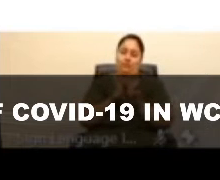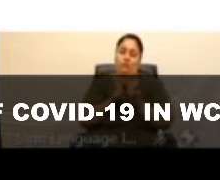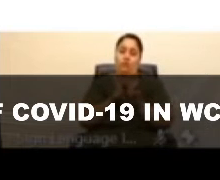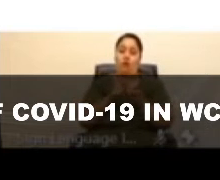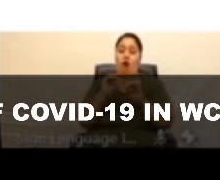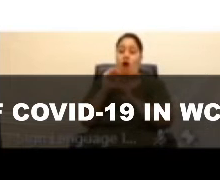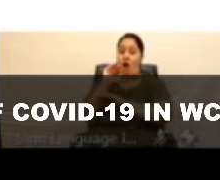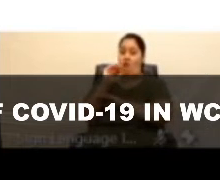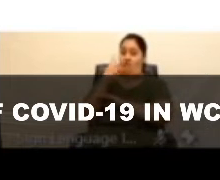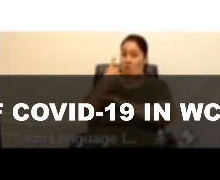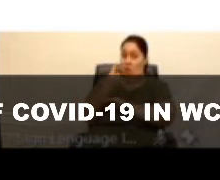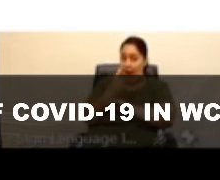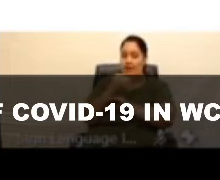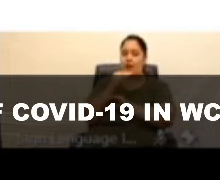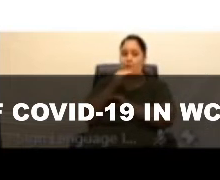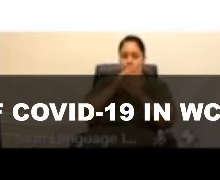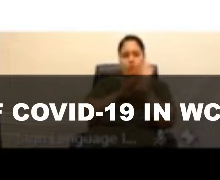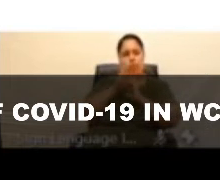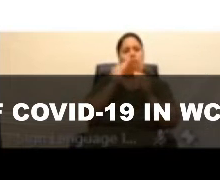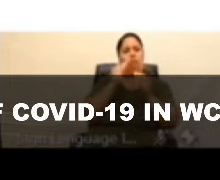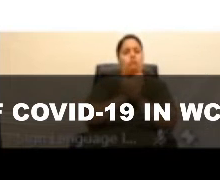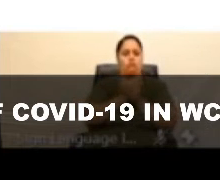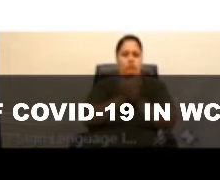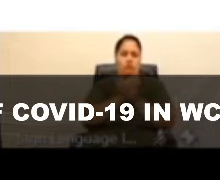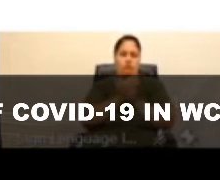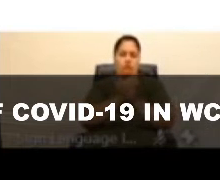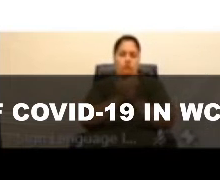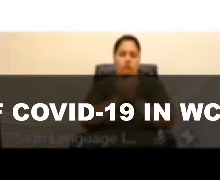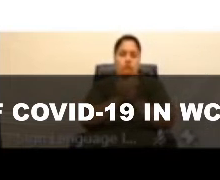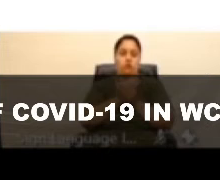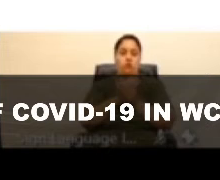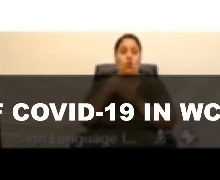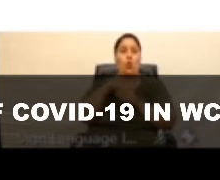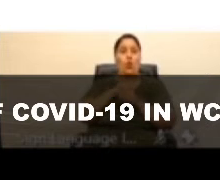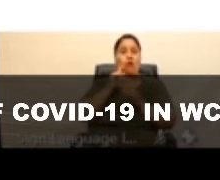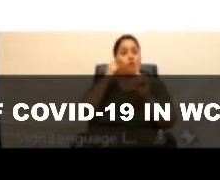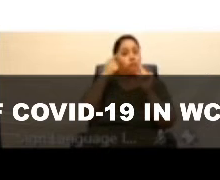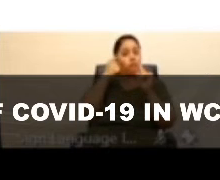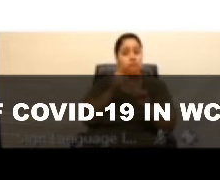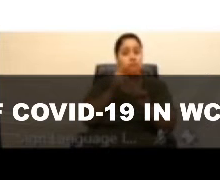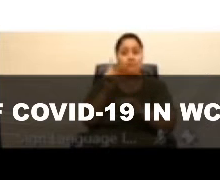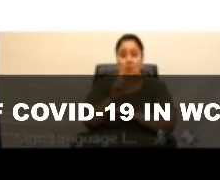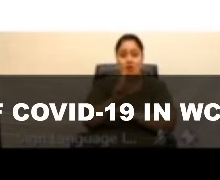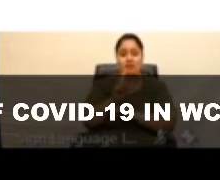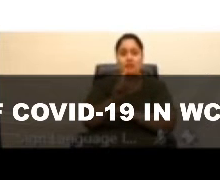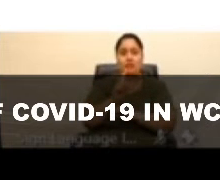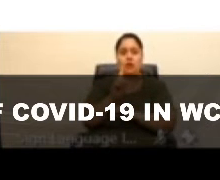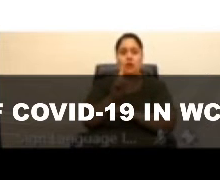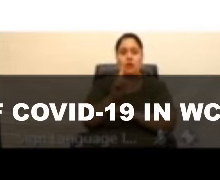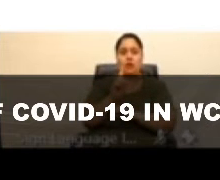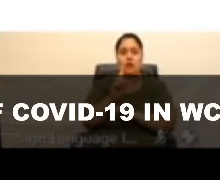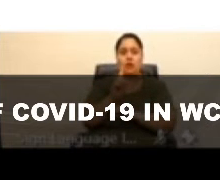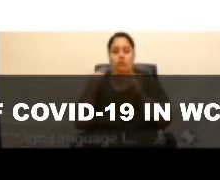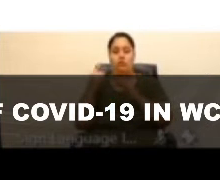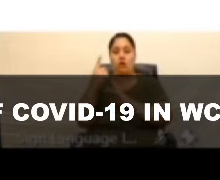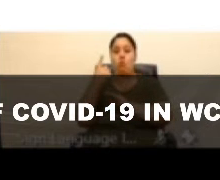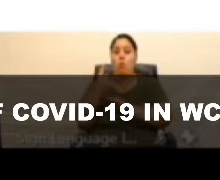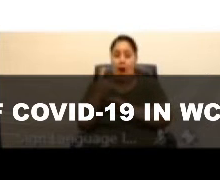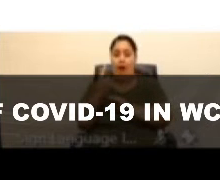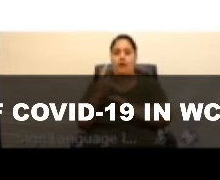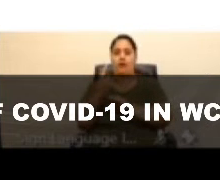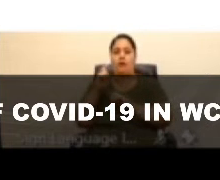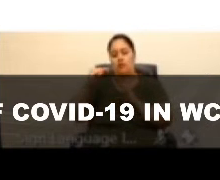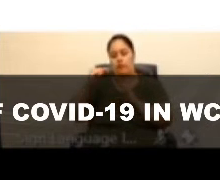means an increase in cases. The whole object of what we're trying to do is to get that to equal 1 and then to drop below